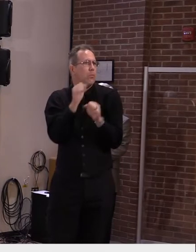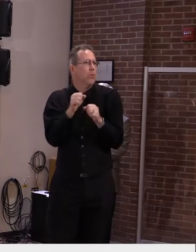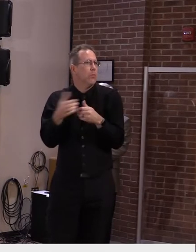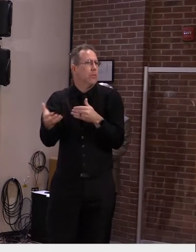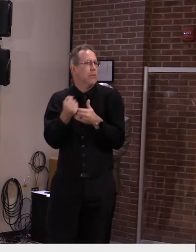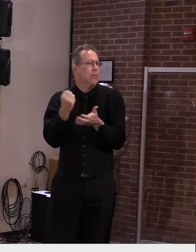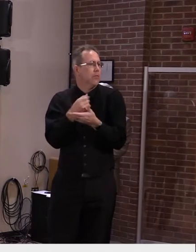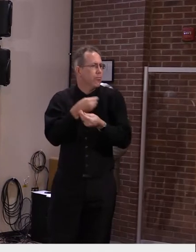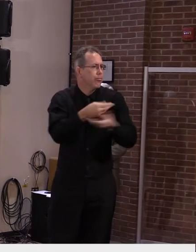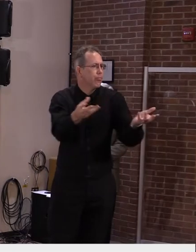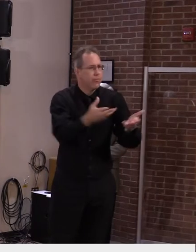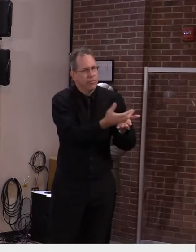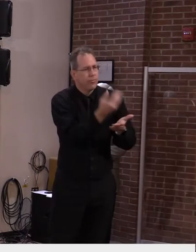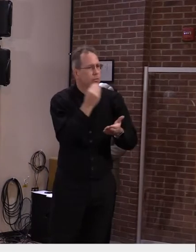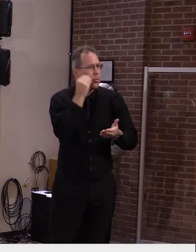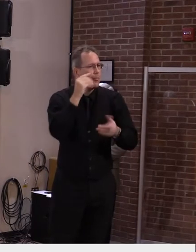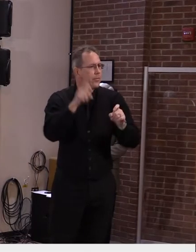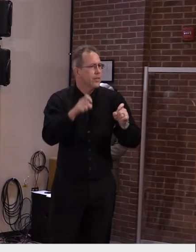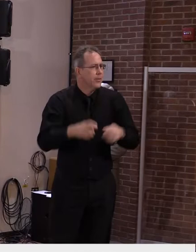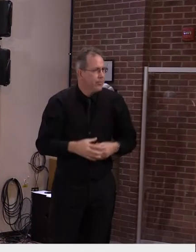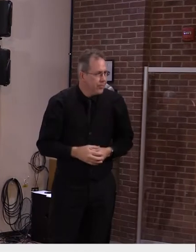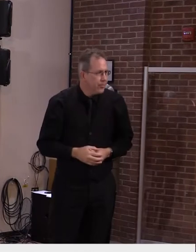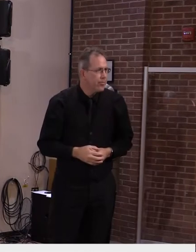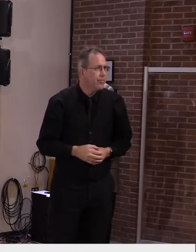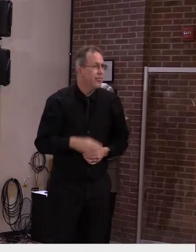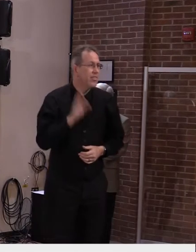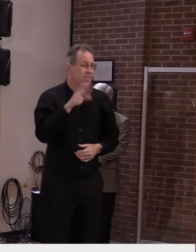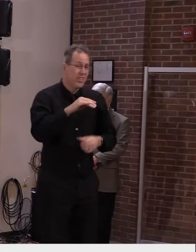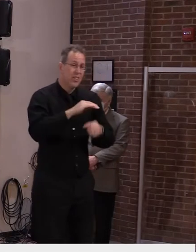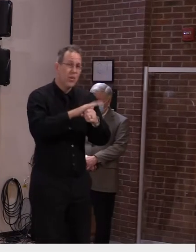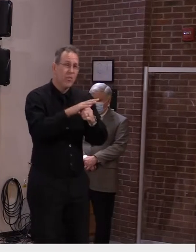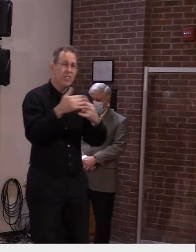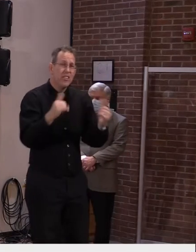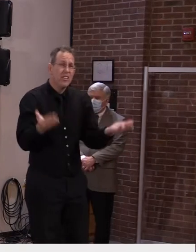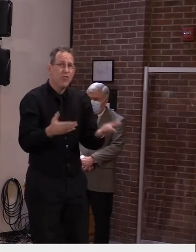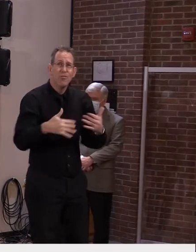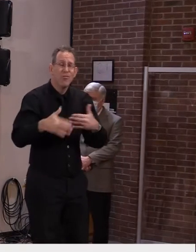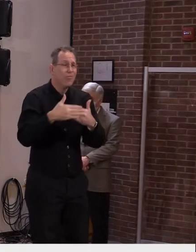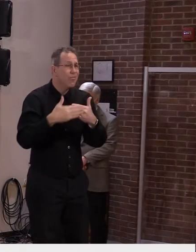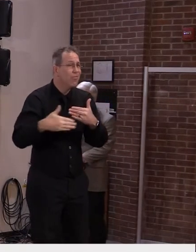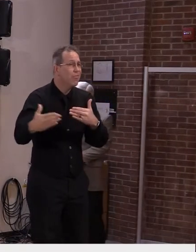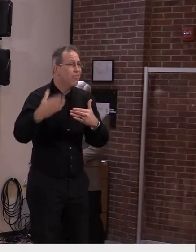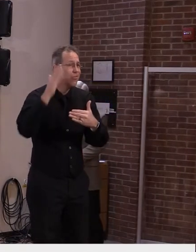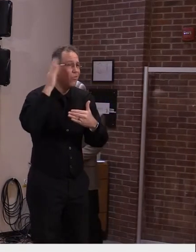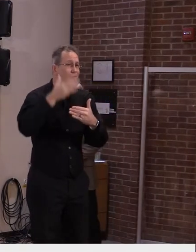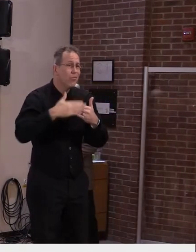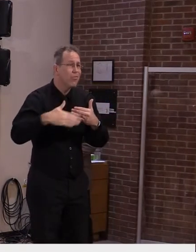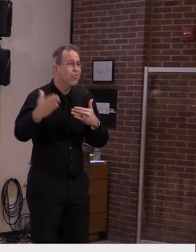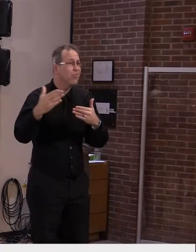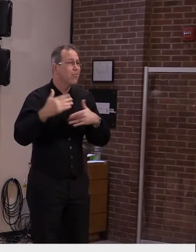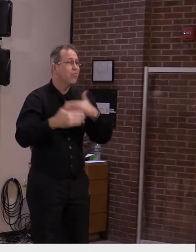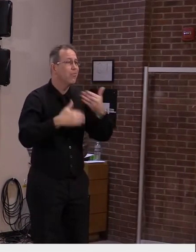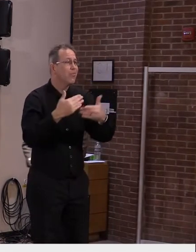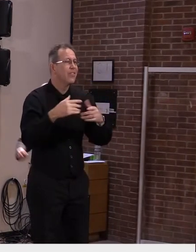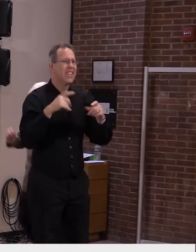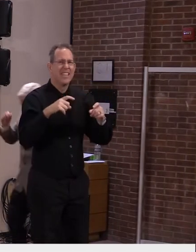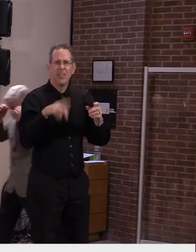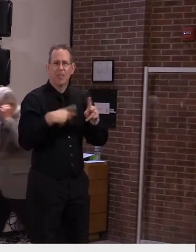determining whether you're positive or not, and preventing spread. So again, Secretary